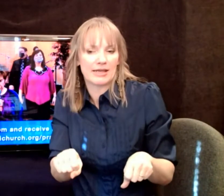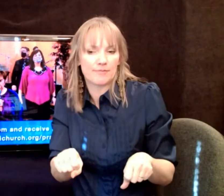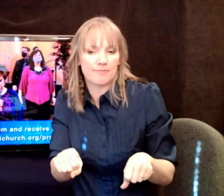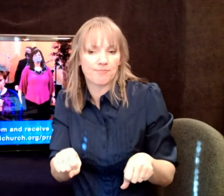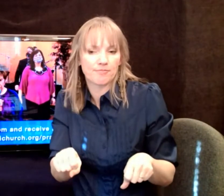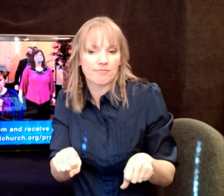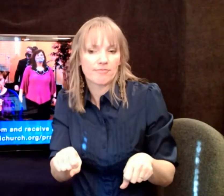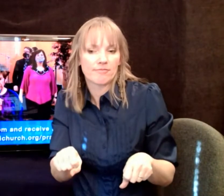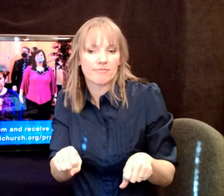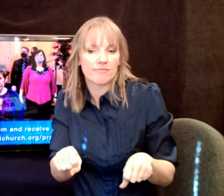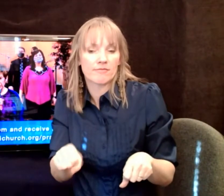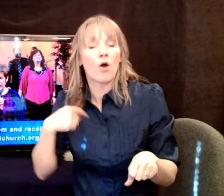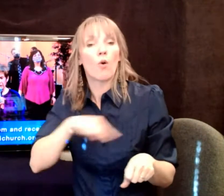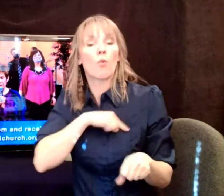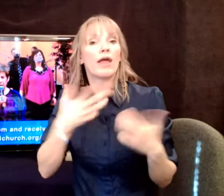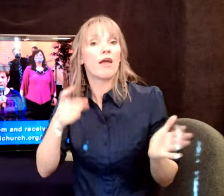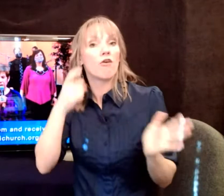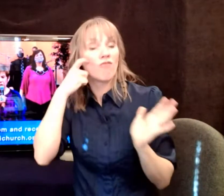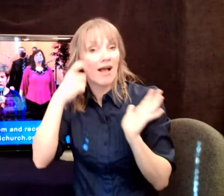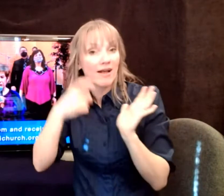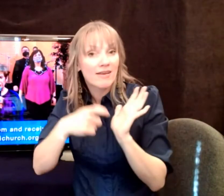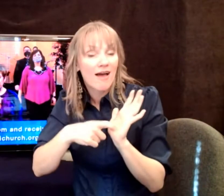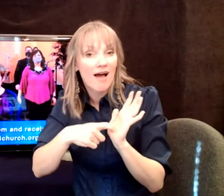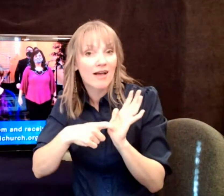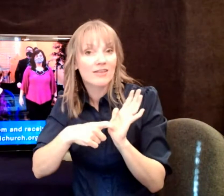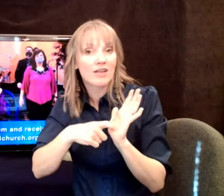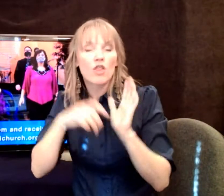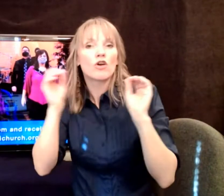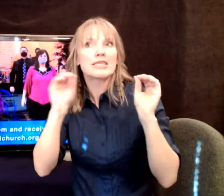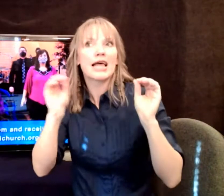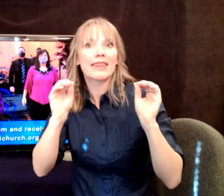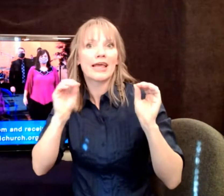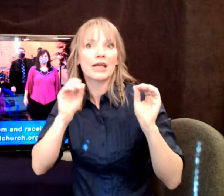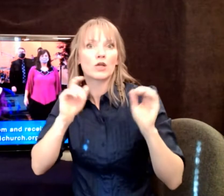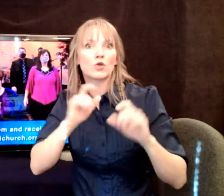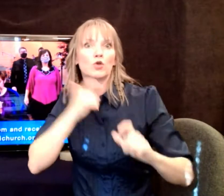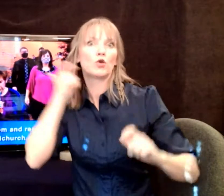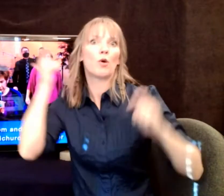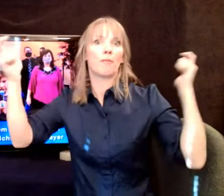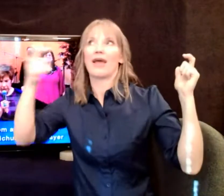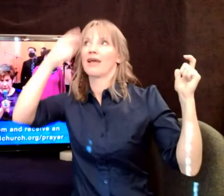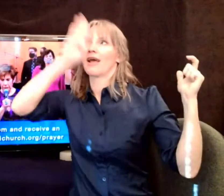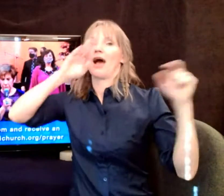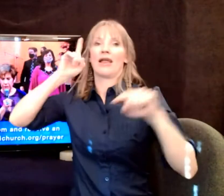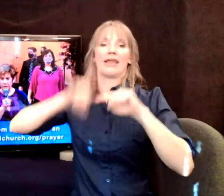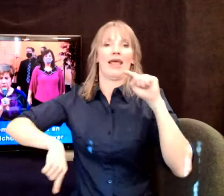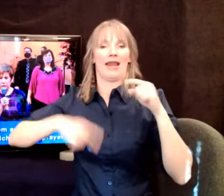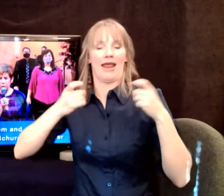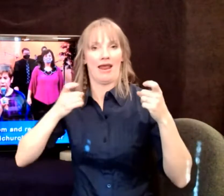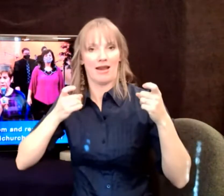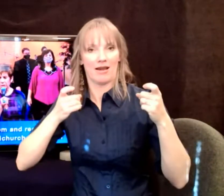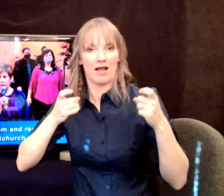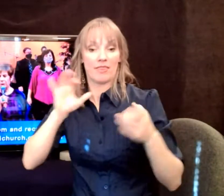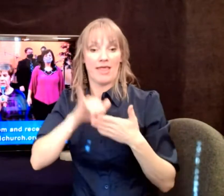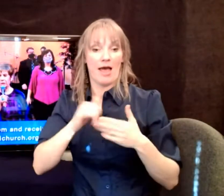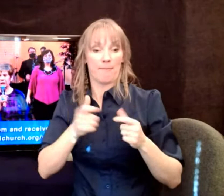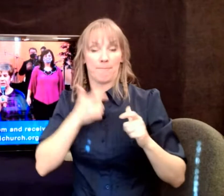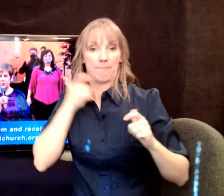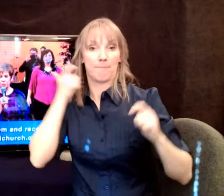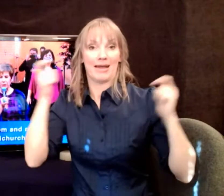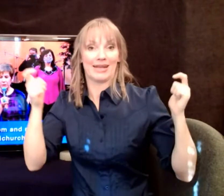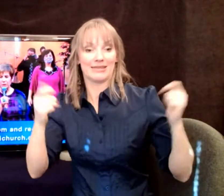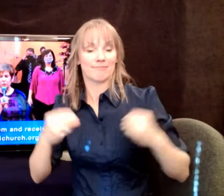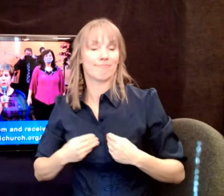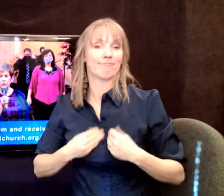We recognize that there's nothing too big for God, and that bigness wells up and expresses